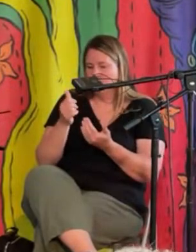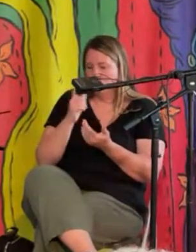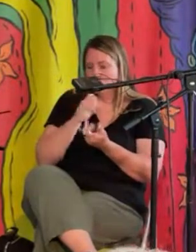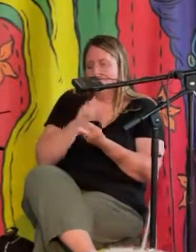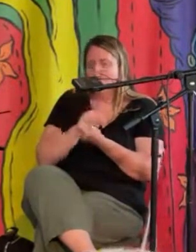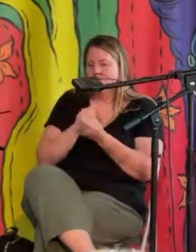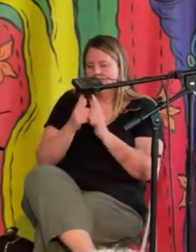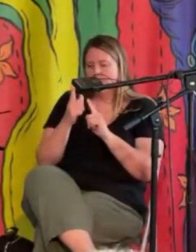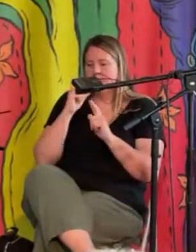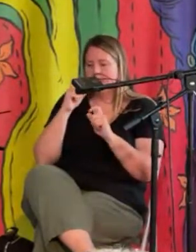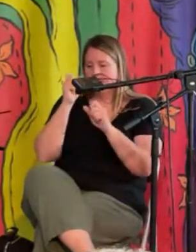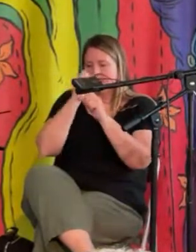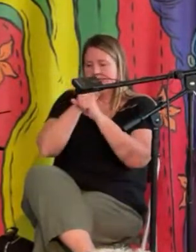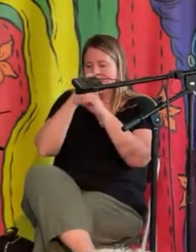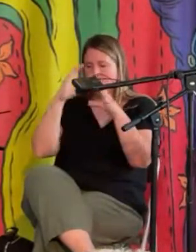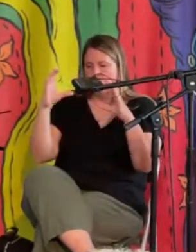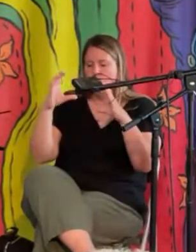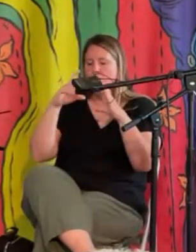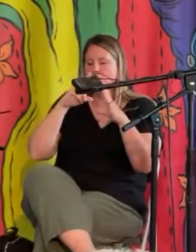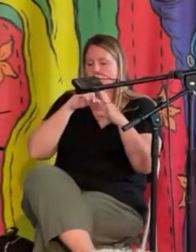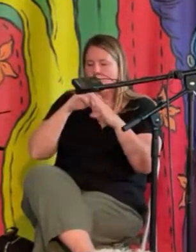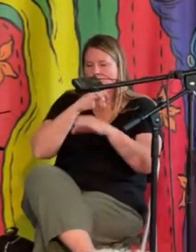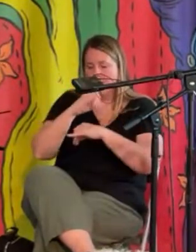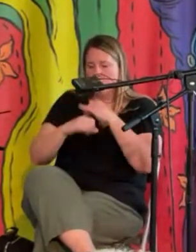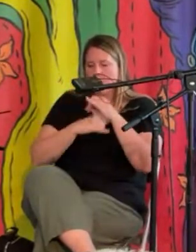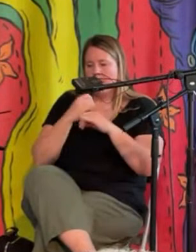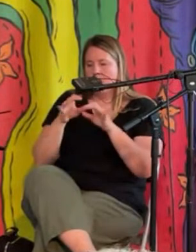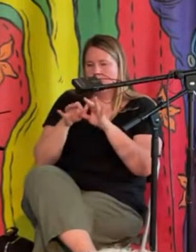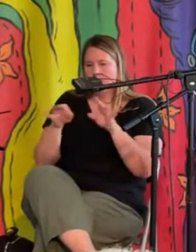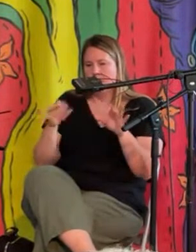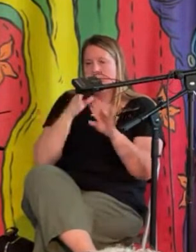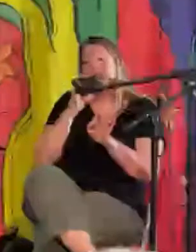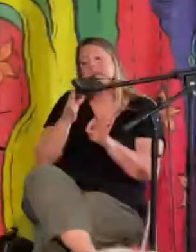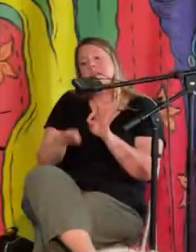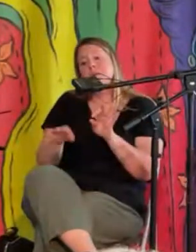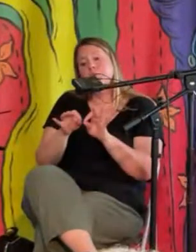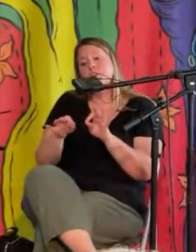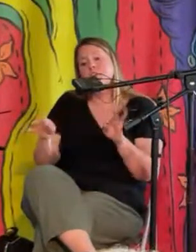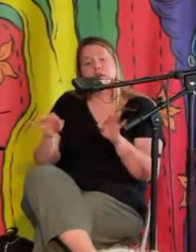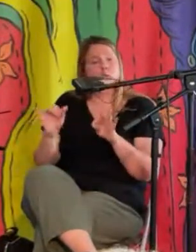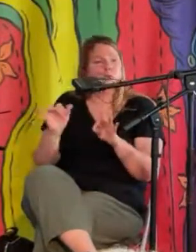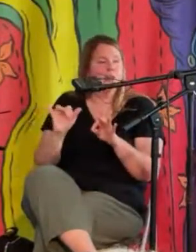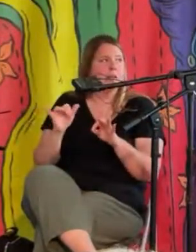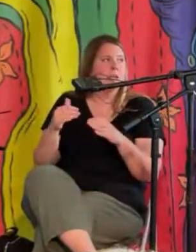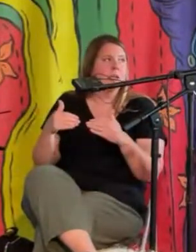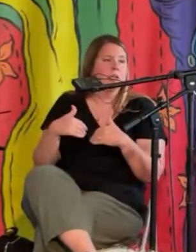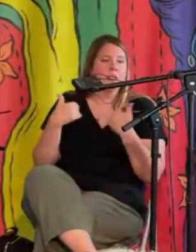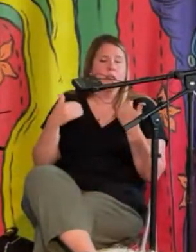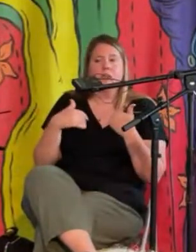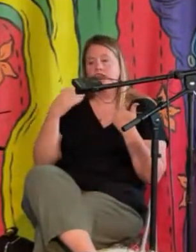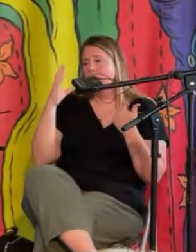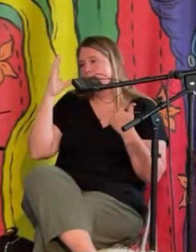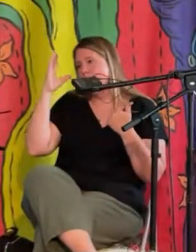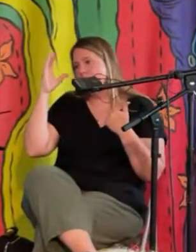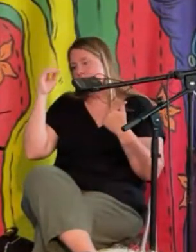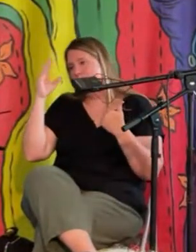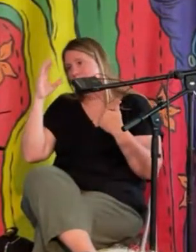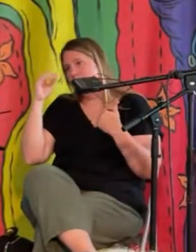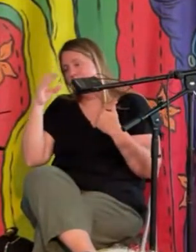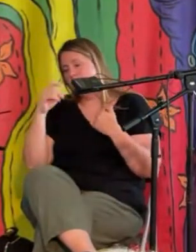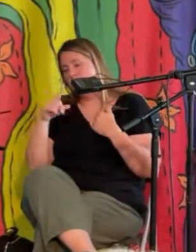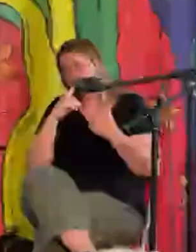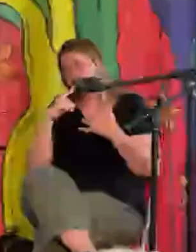are an international language. Let me give you a simple example. An image of like a young boy plays in a flute